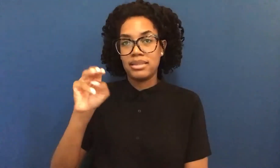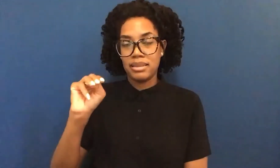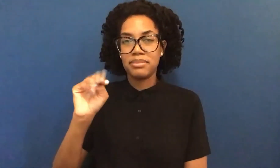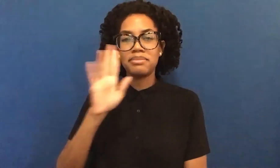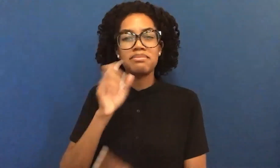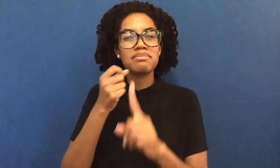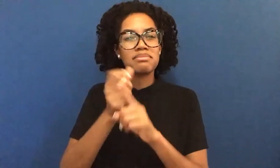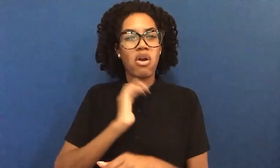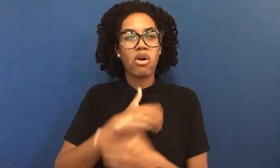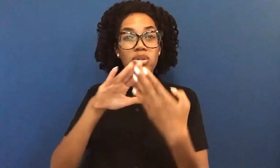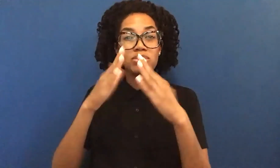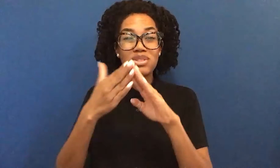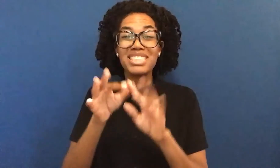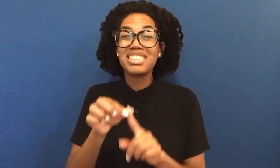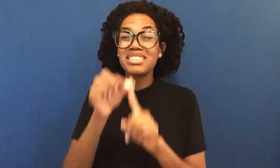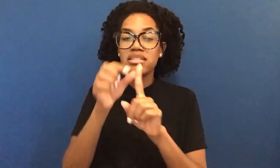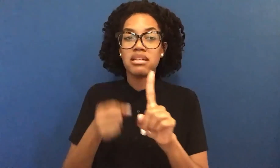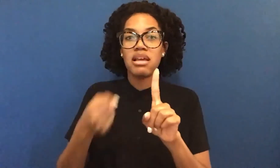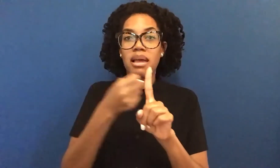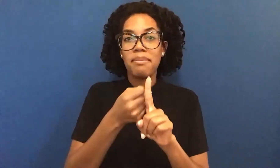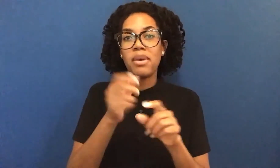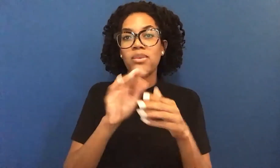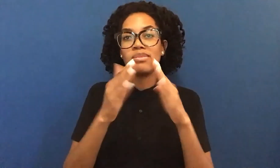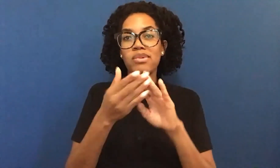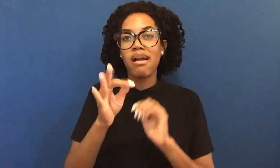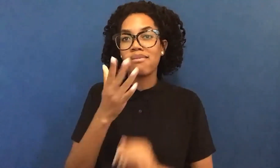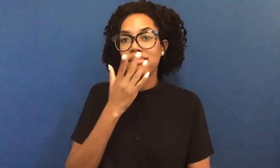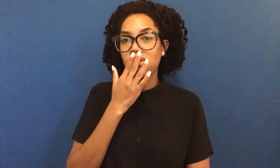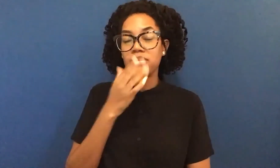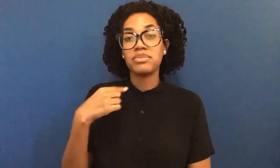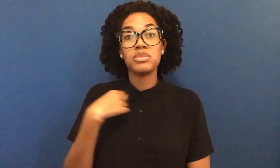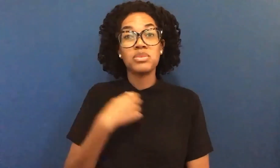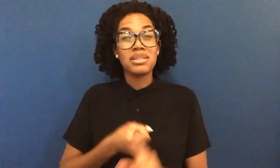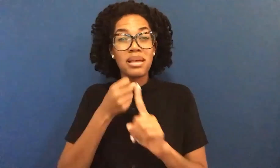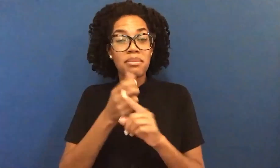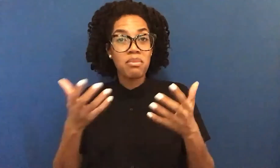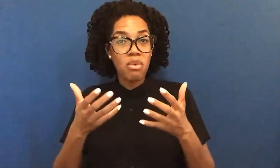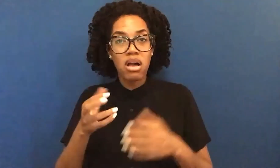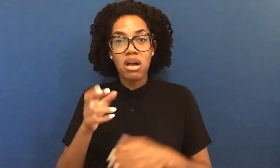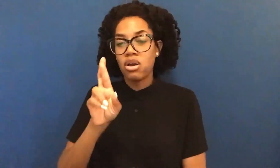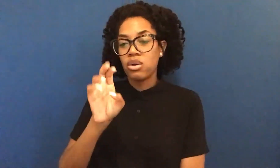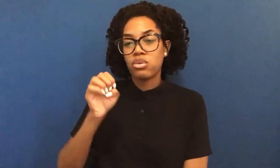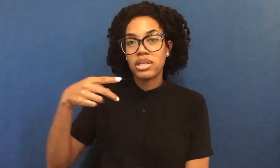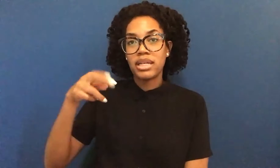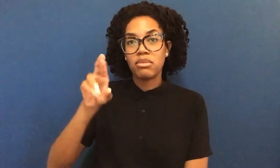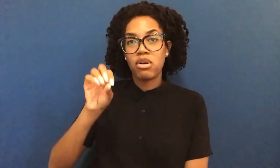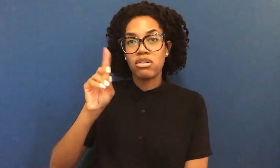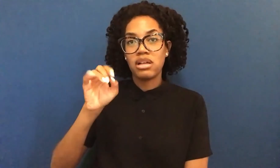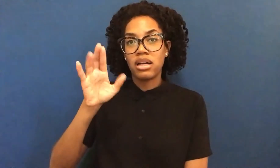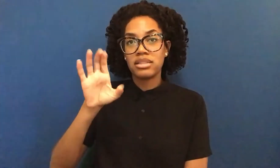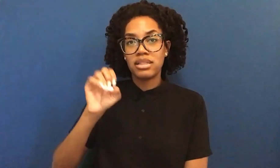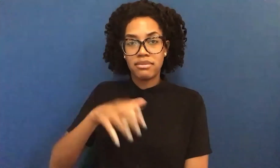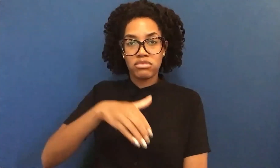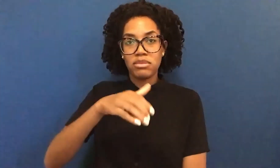Additionally, we face endless attacks on our reproductive justice and threats to accessing the care we not only need,